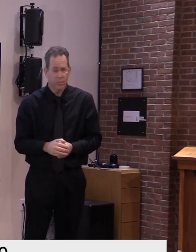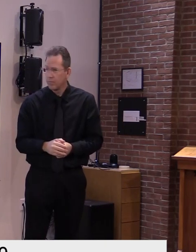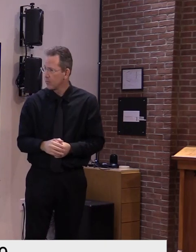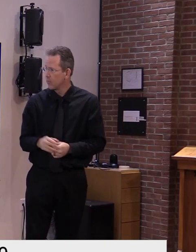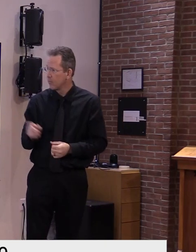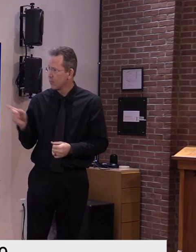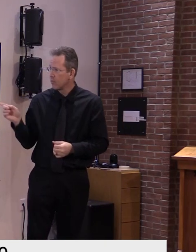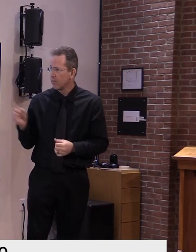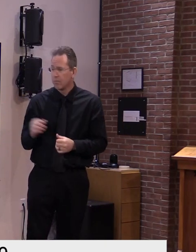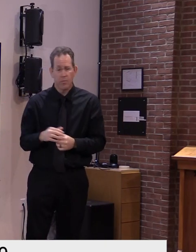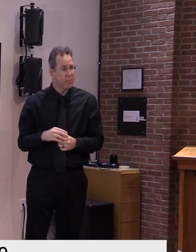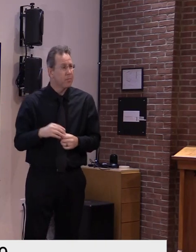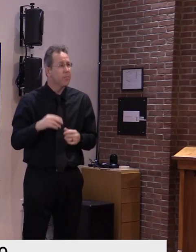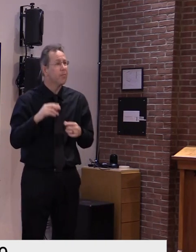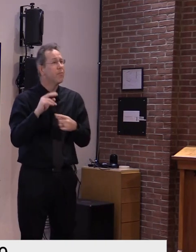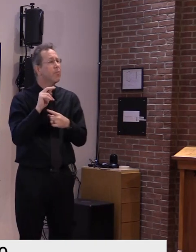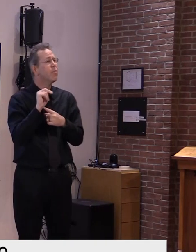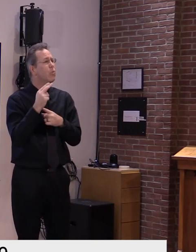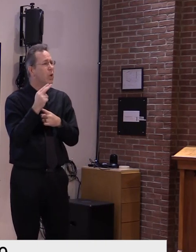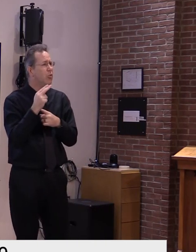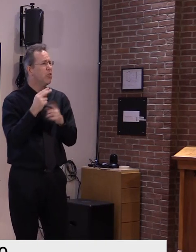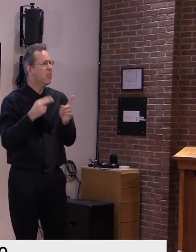185 of those being reported in New Hampshire,